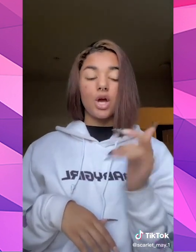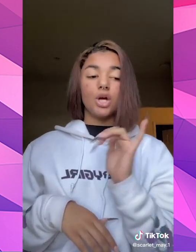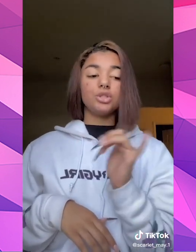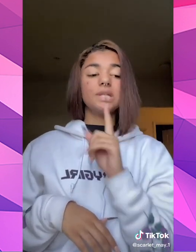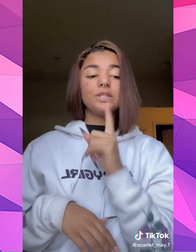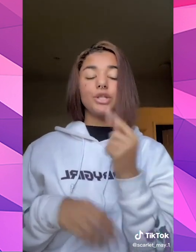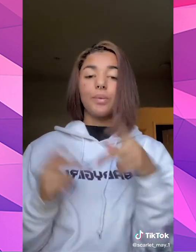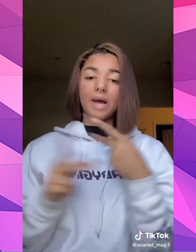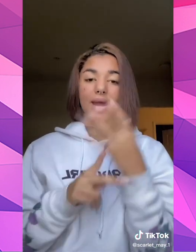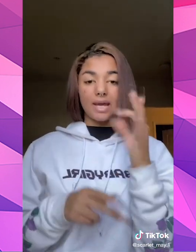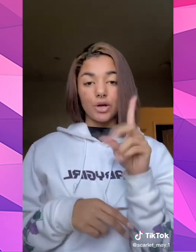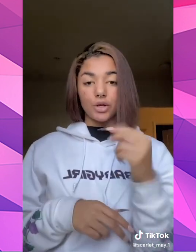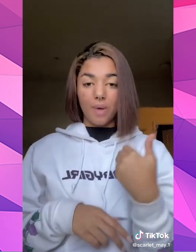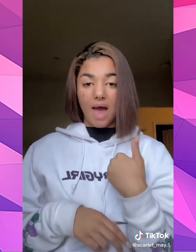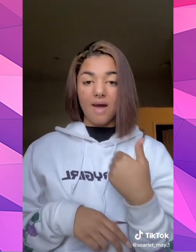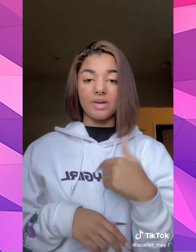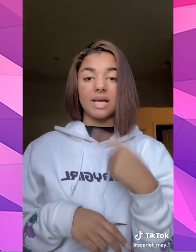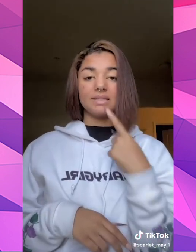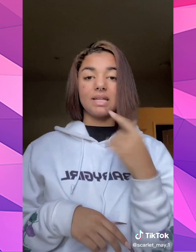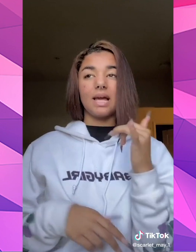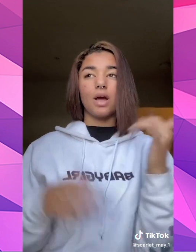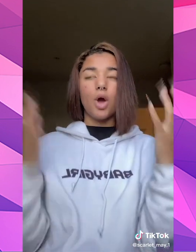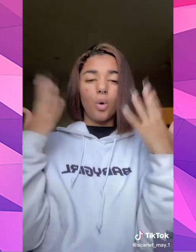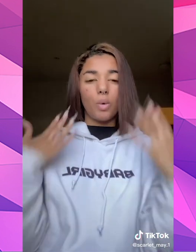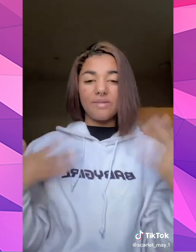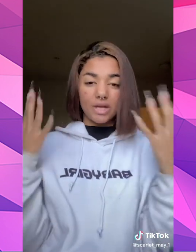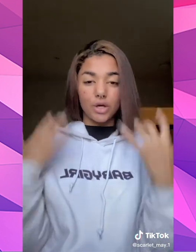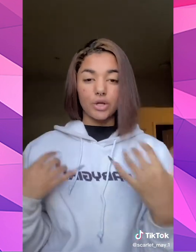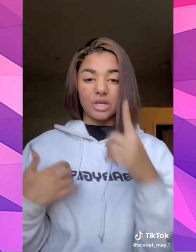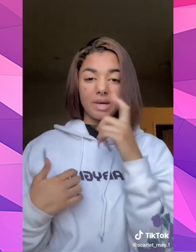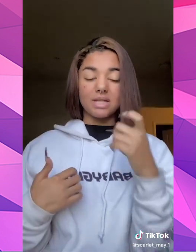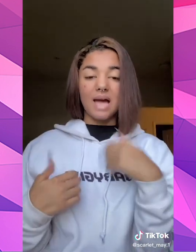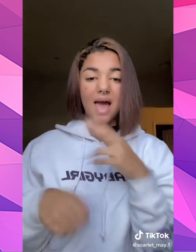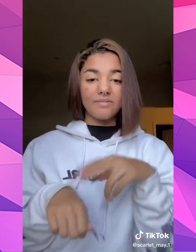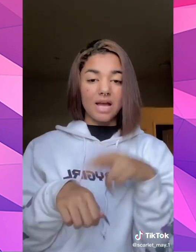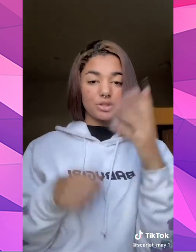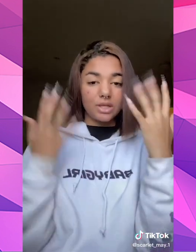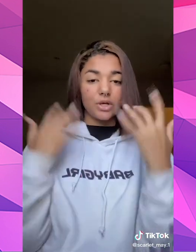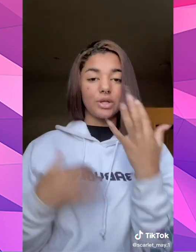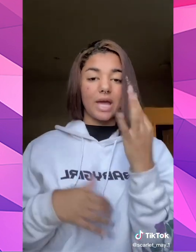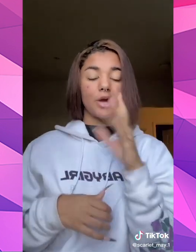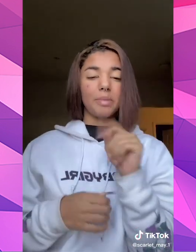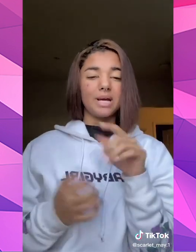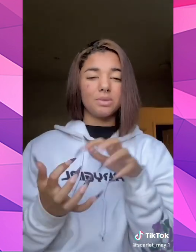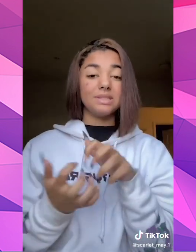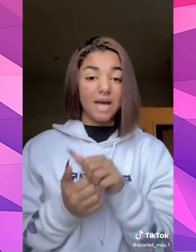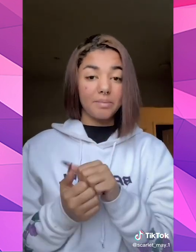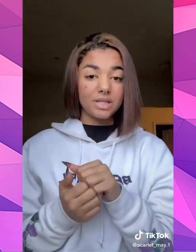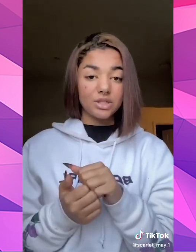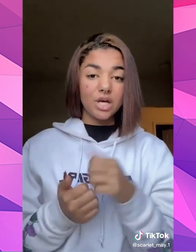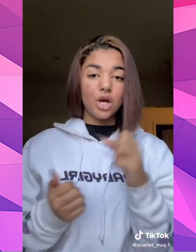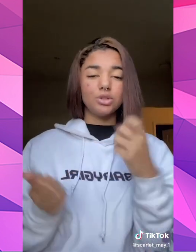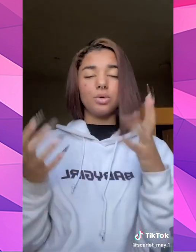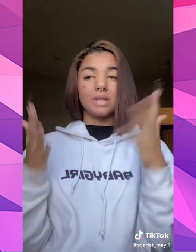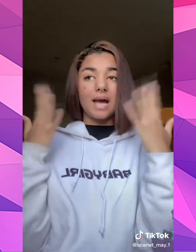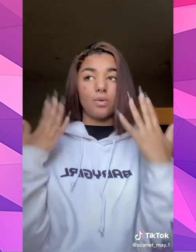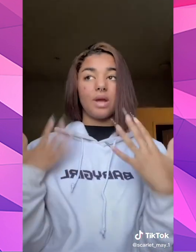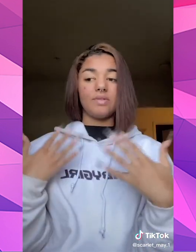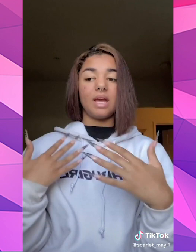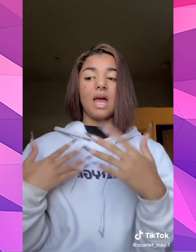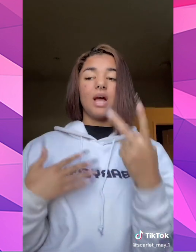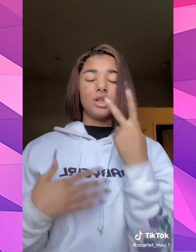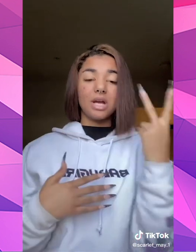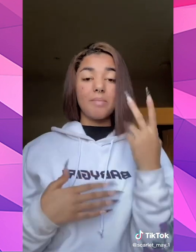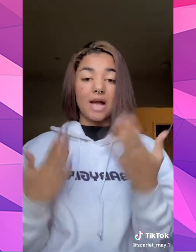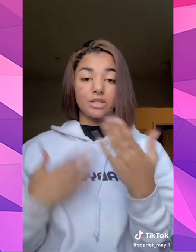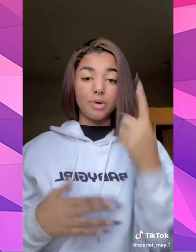Chrissy She's like, sure, what kind of hair do you have? And I said like, wavy curly Because I have naturally curly hair But it was damaged So it was kind of